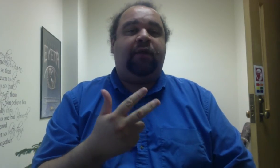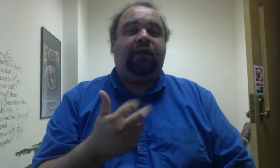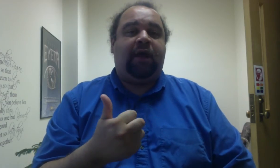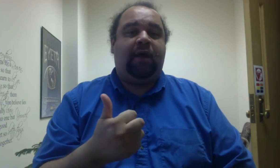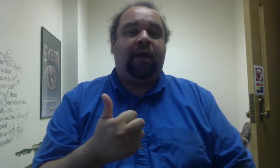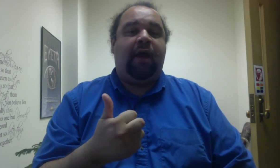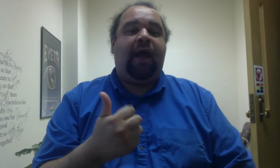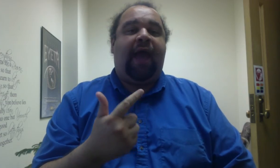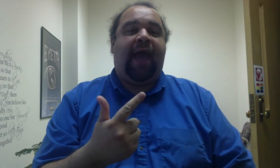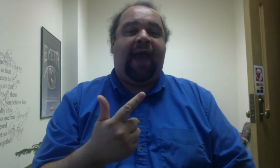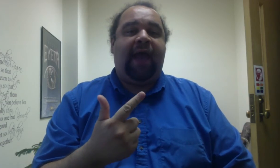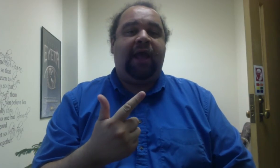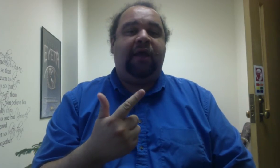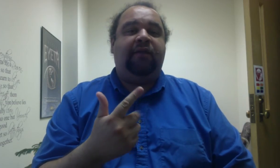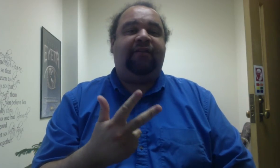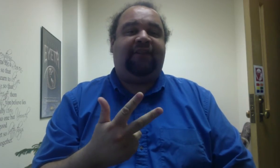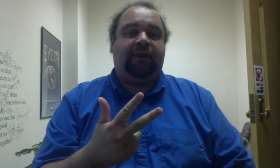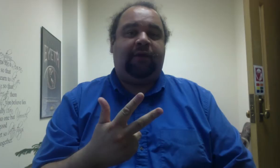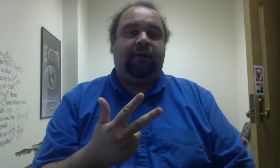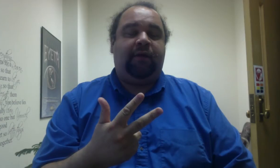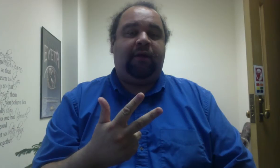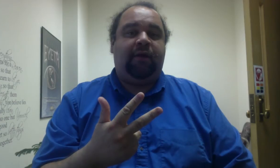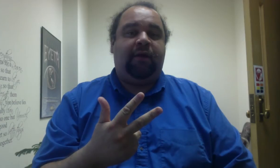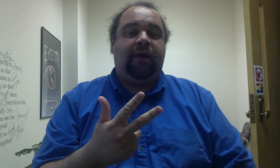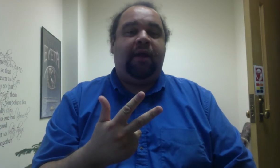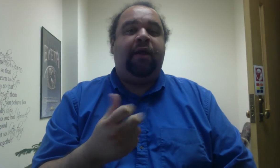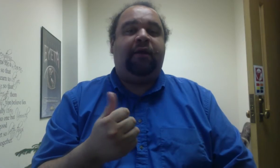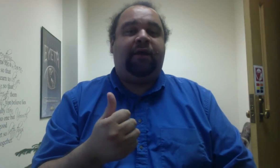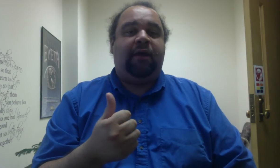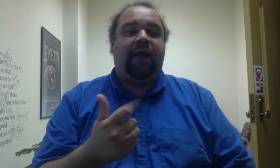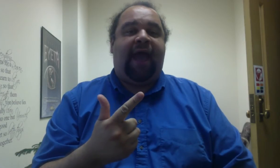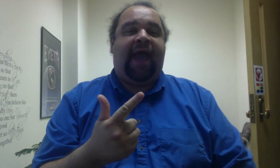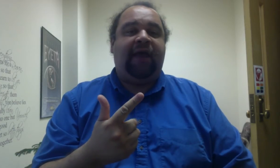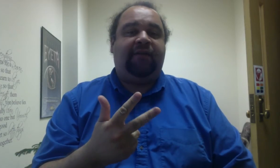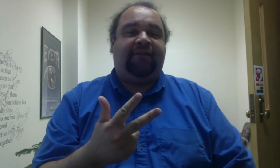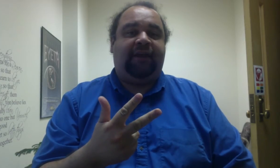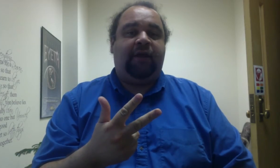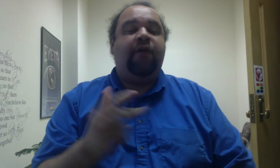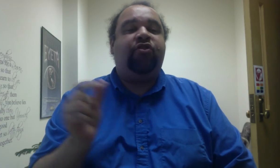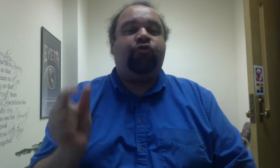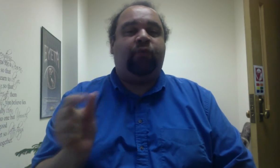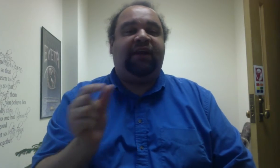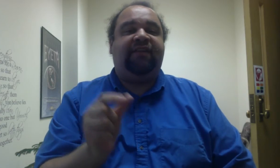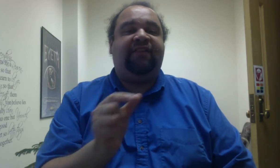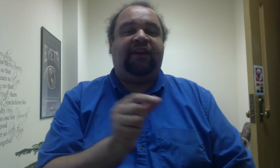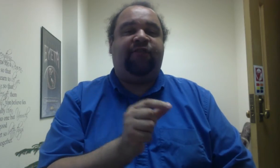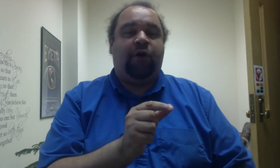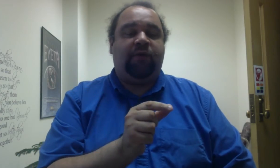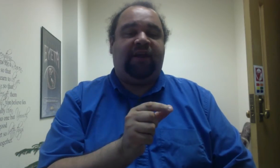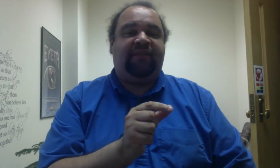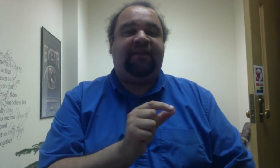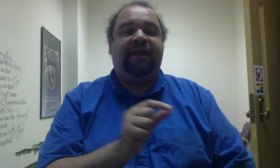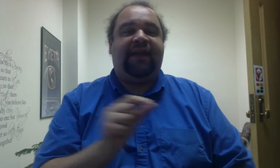K, a, t, k, a, t. Three distinct phonemes.